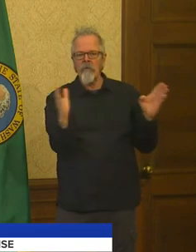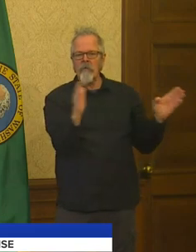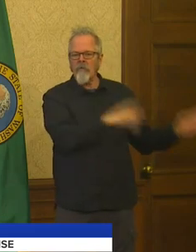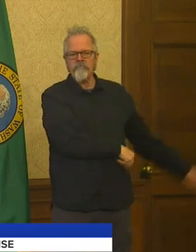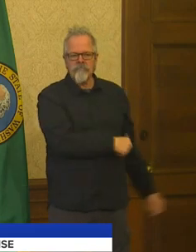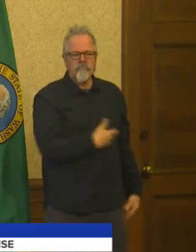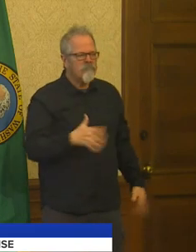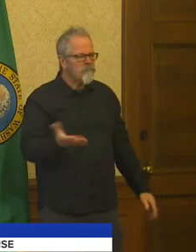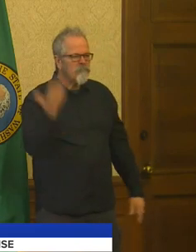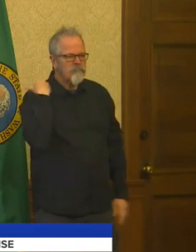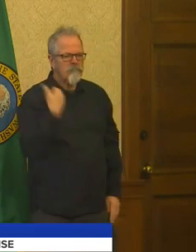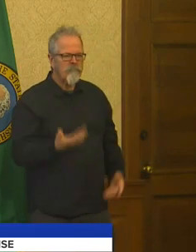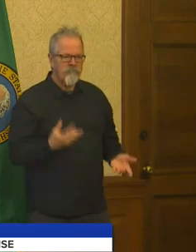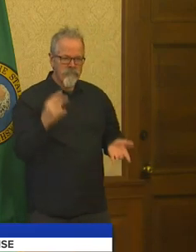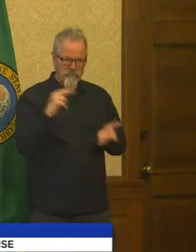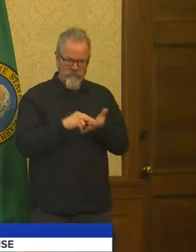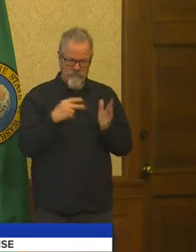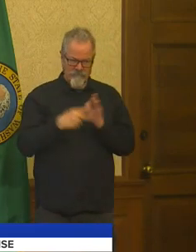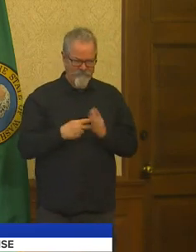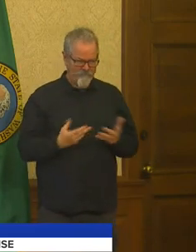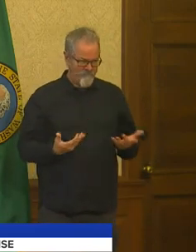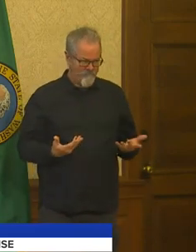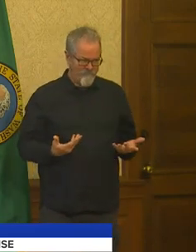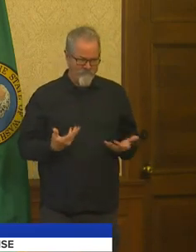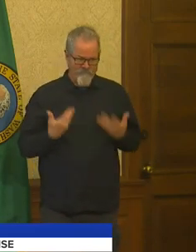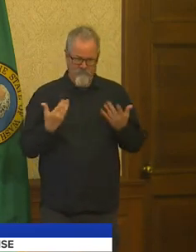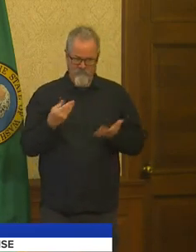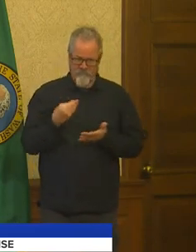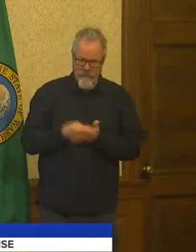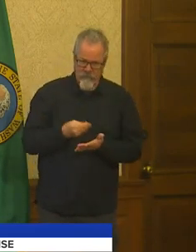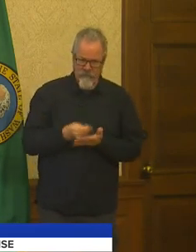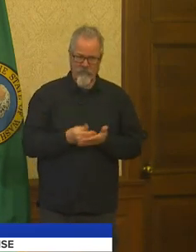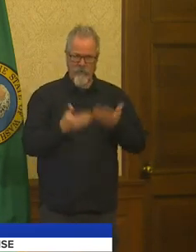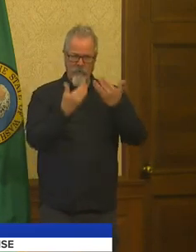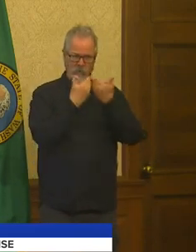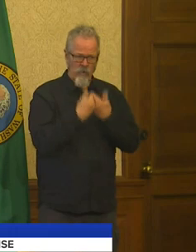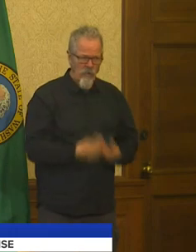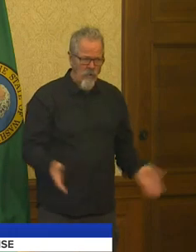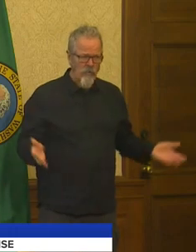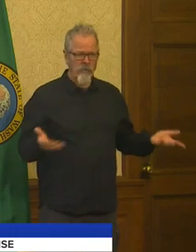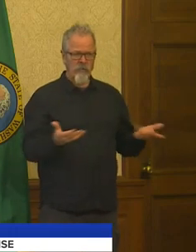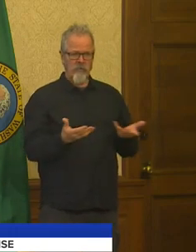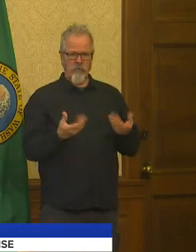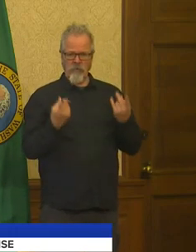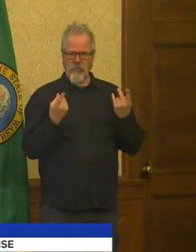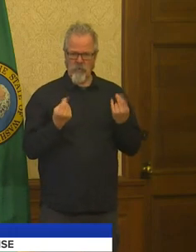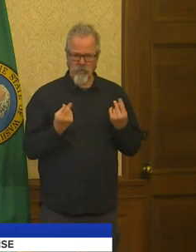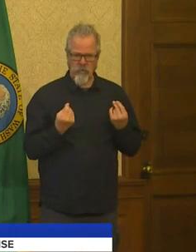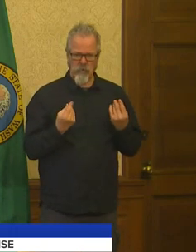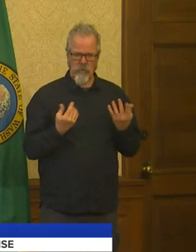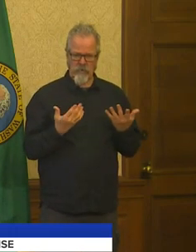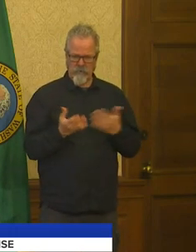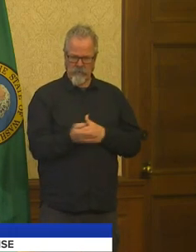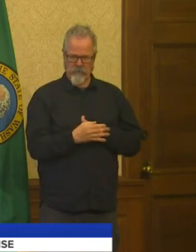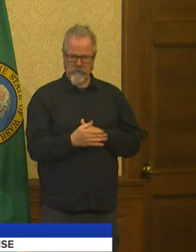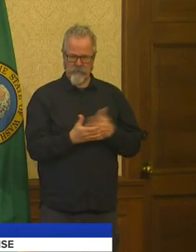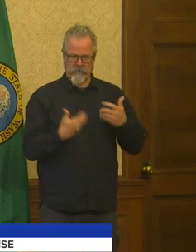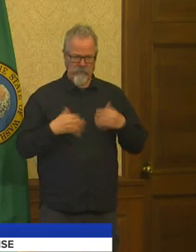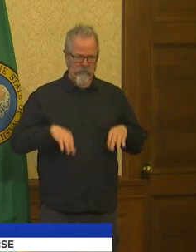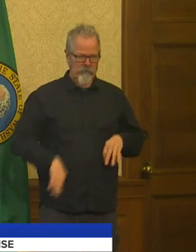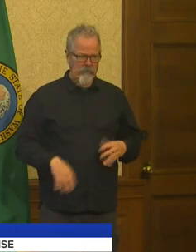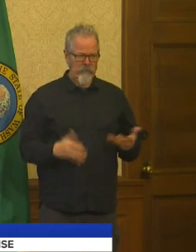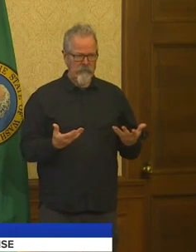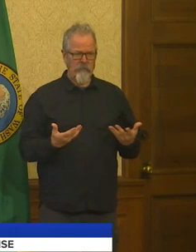We're working with the federal agencies now to develop whether or not we can actually get a disaster plan going. And with these openings, we